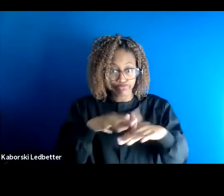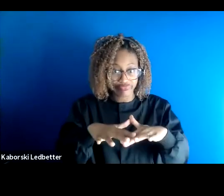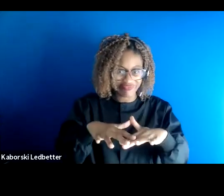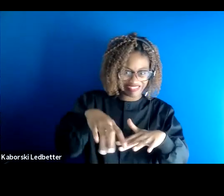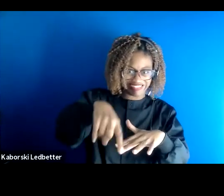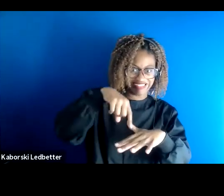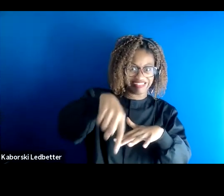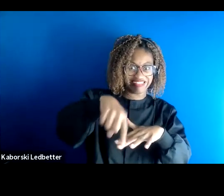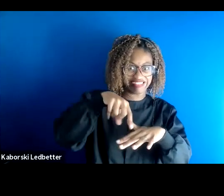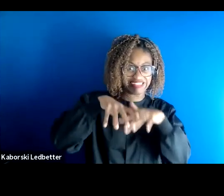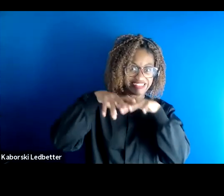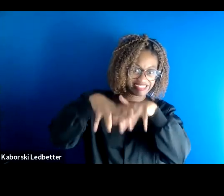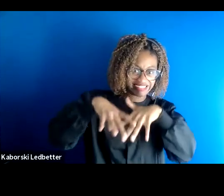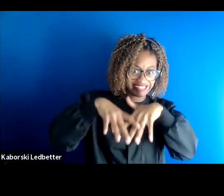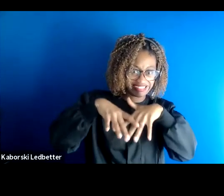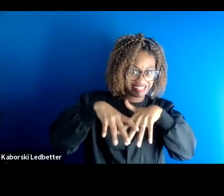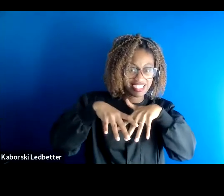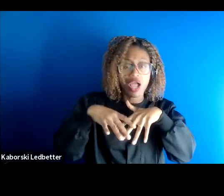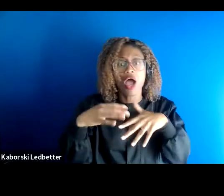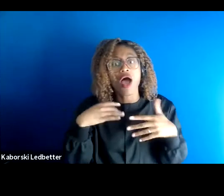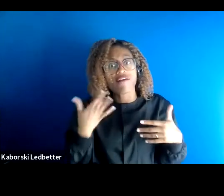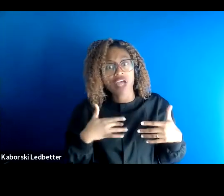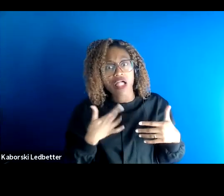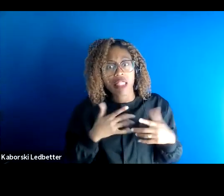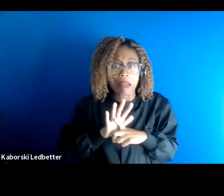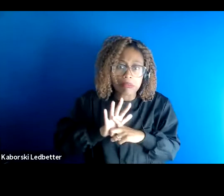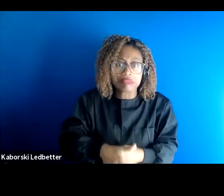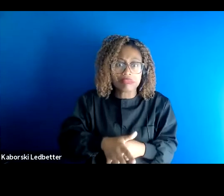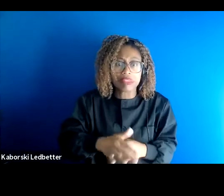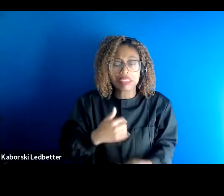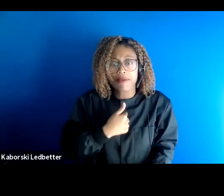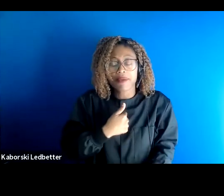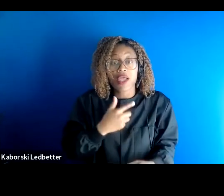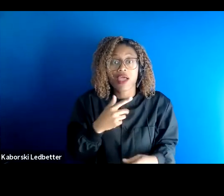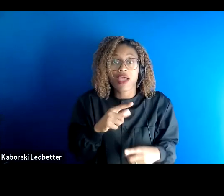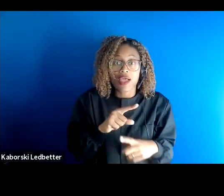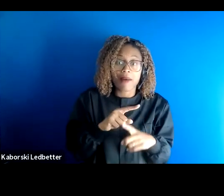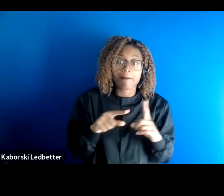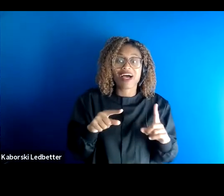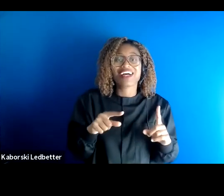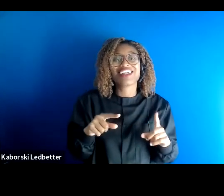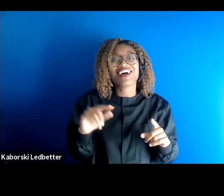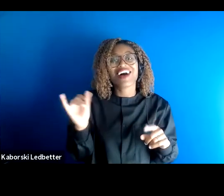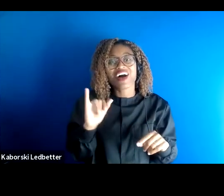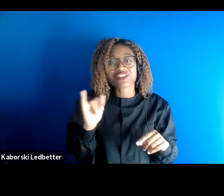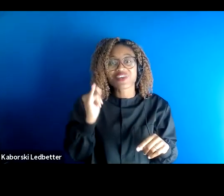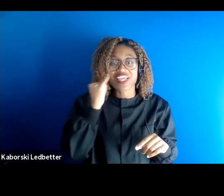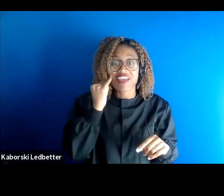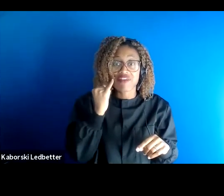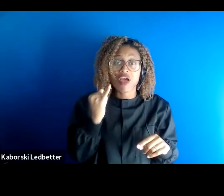exploitation, but more they thought that it would give them some sort of advantage to hold both of